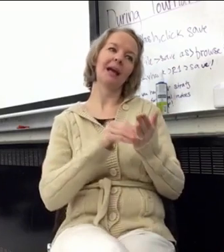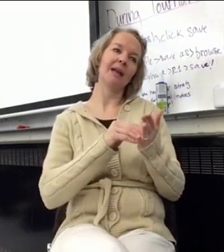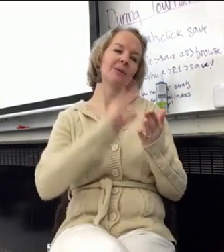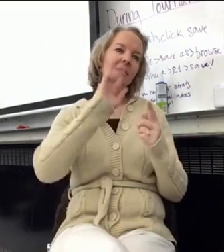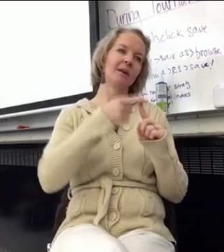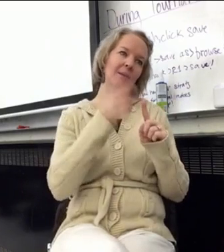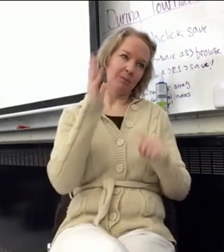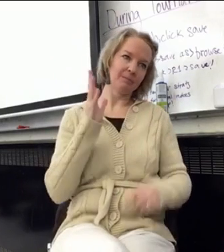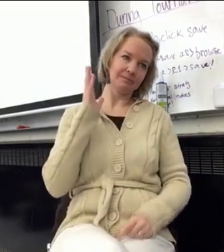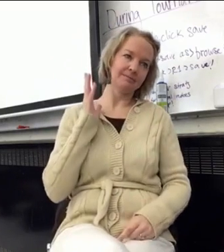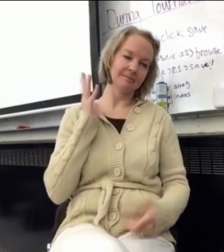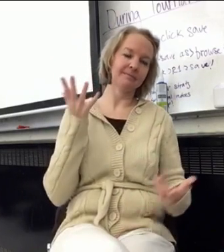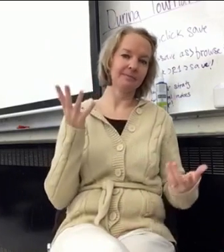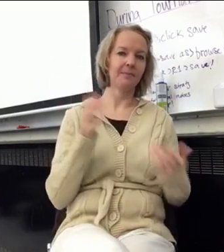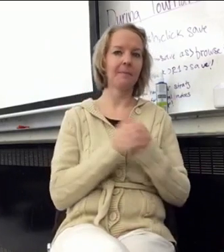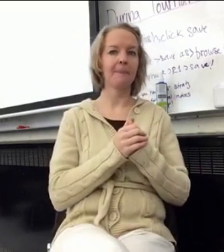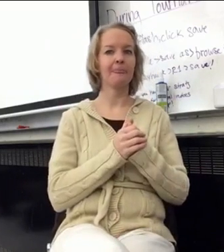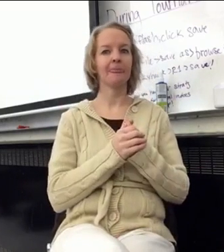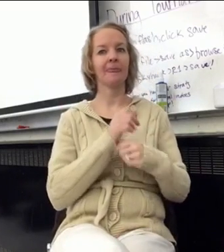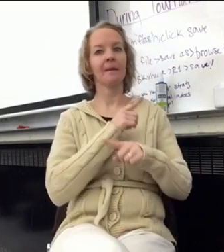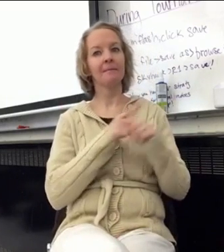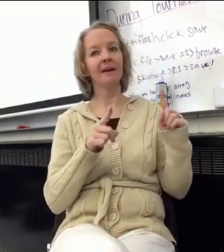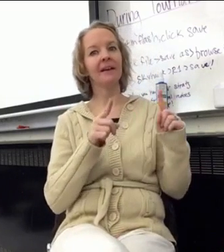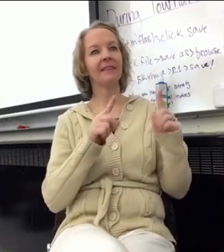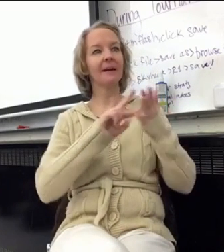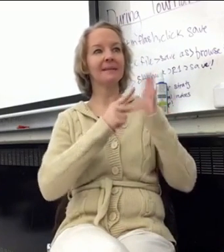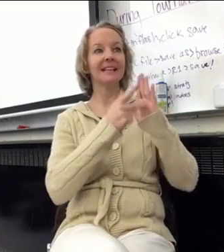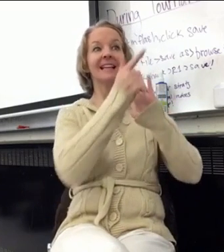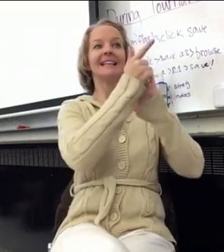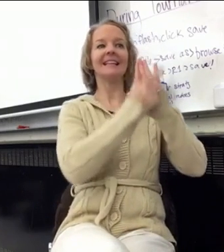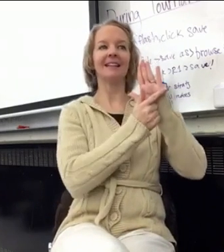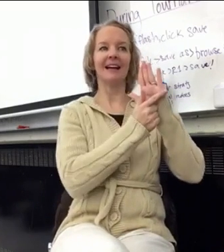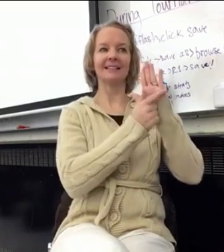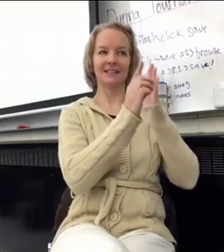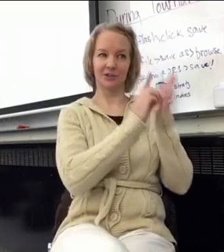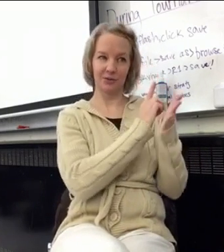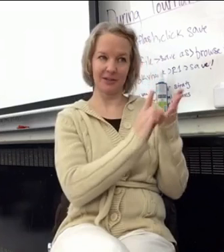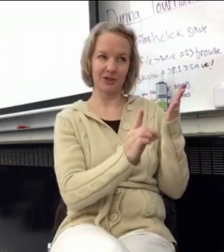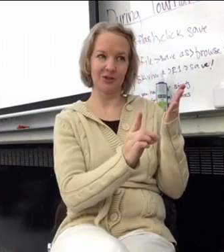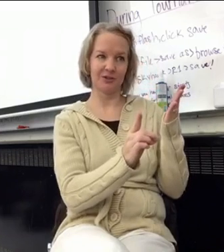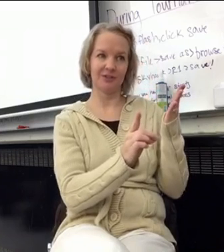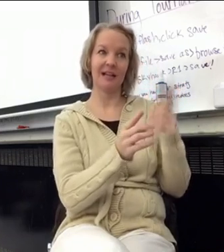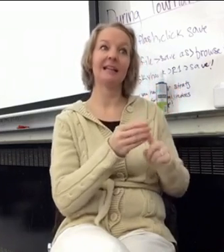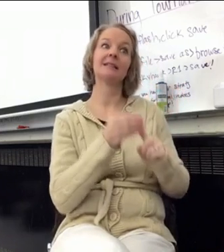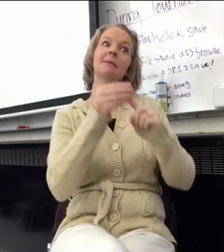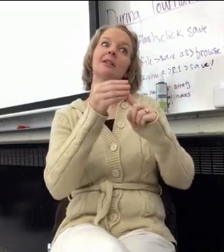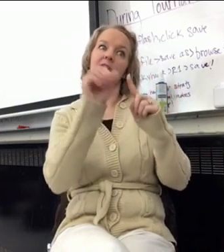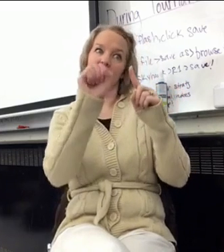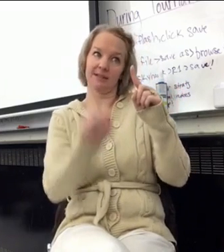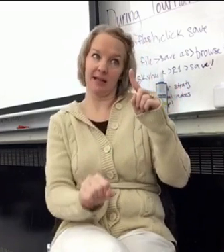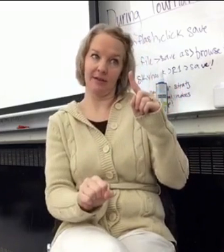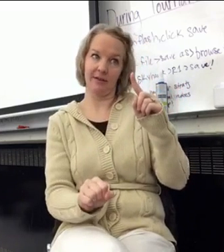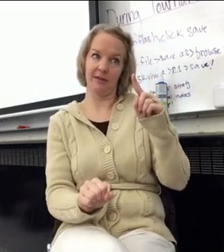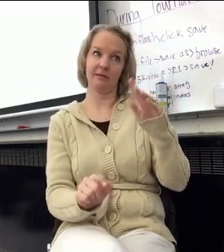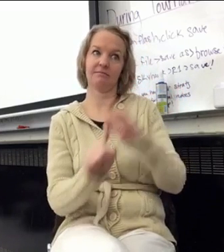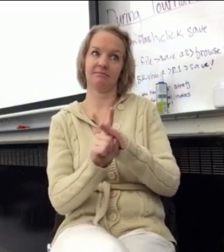about previously already. So these are going to be those legalized discrimination, especially in the South, that begins to pop up.